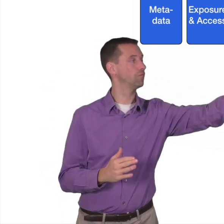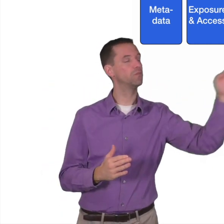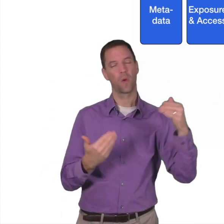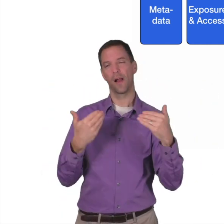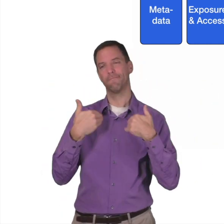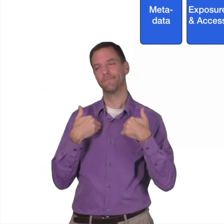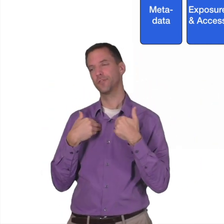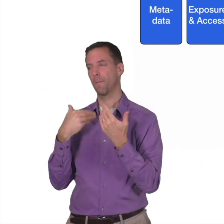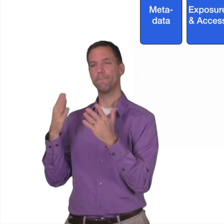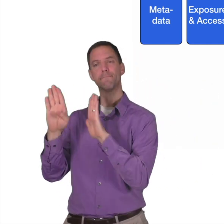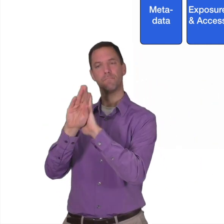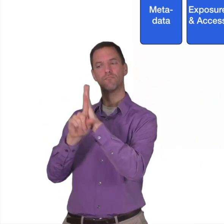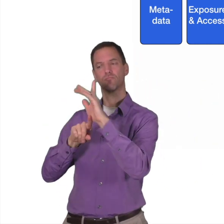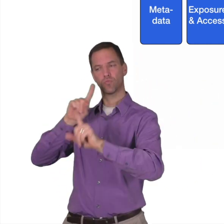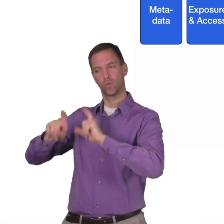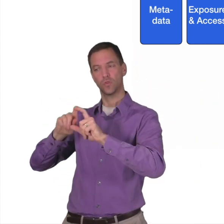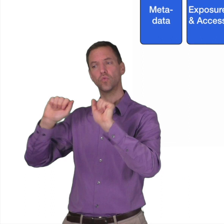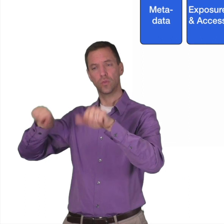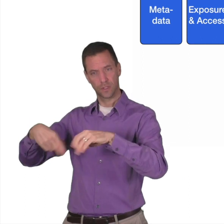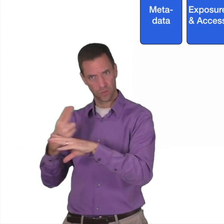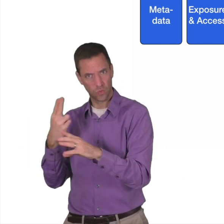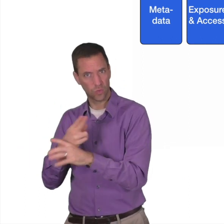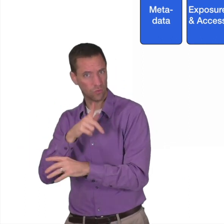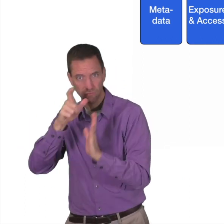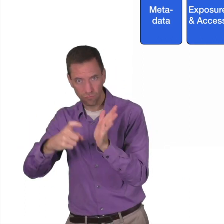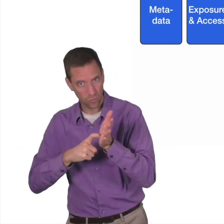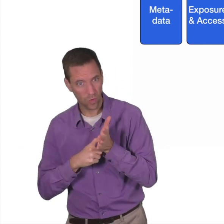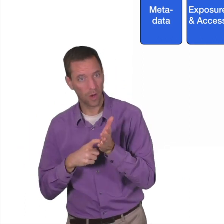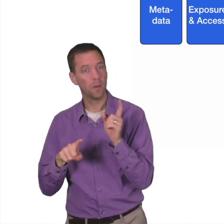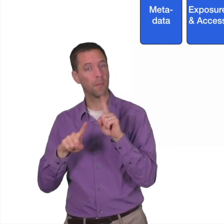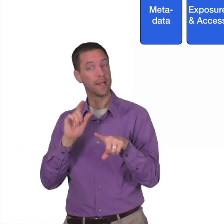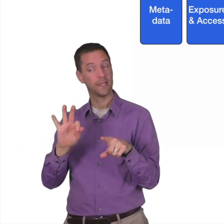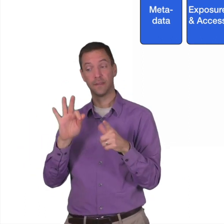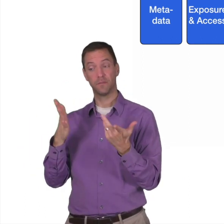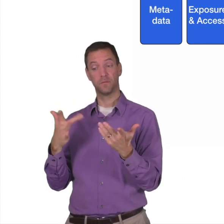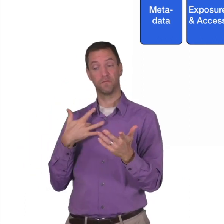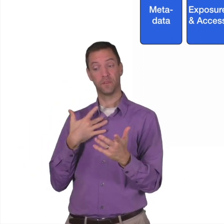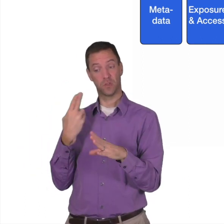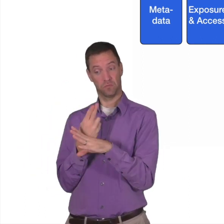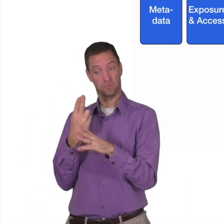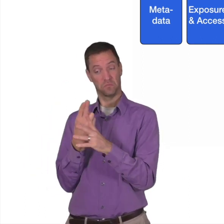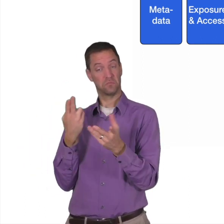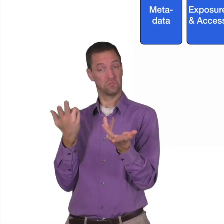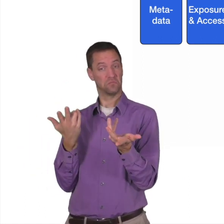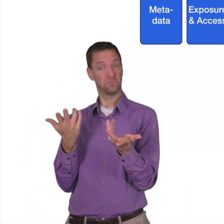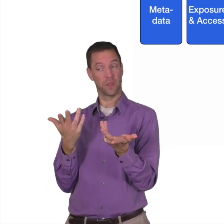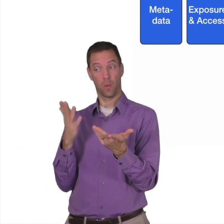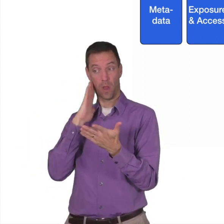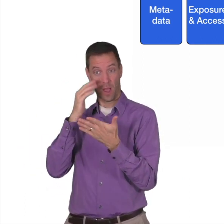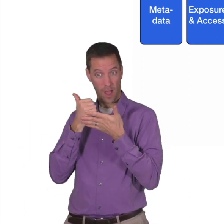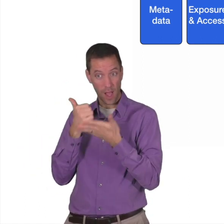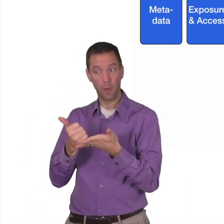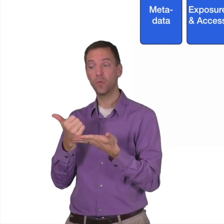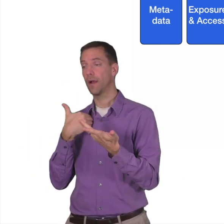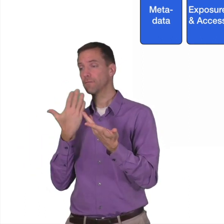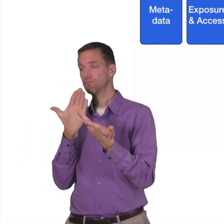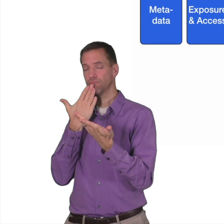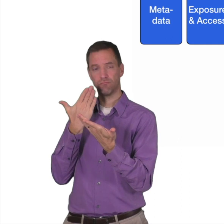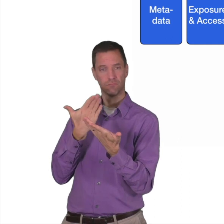When that third year is finished, there's a section for demographic questions that are optional. You can use them or not. If you feel that they will